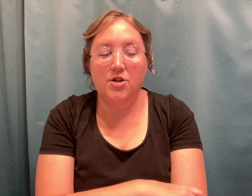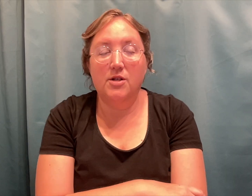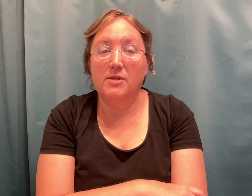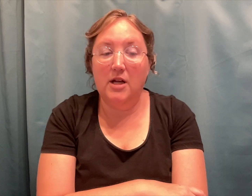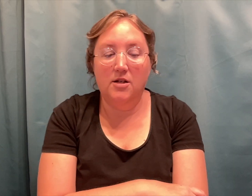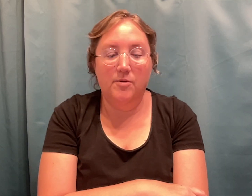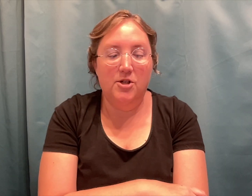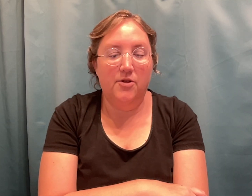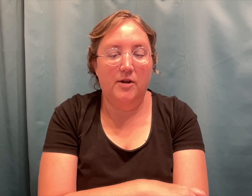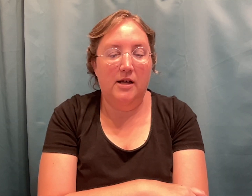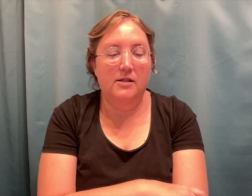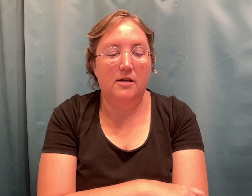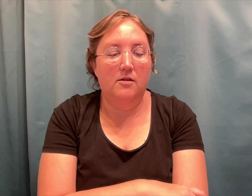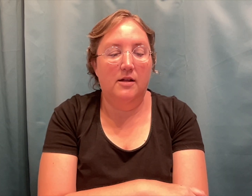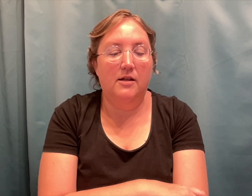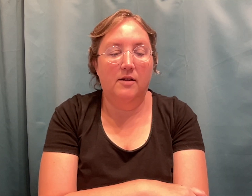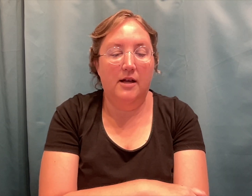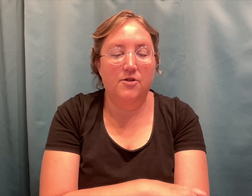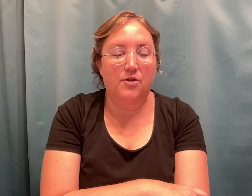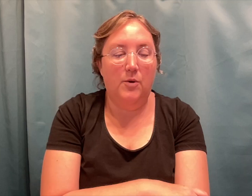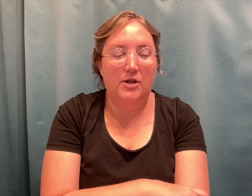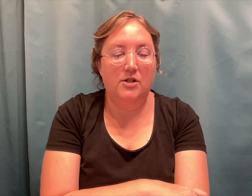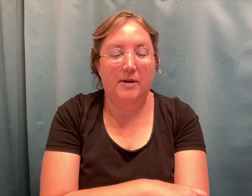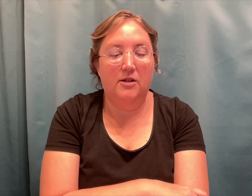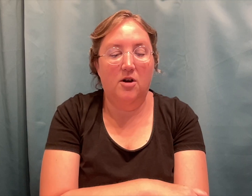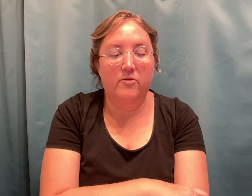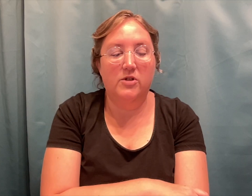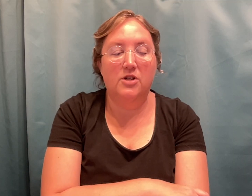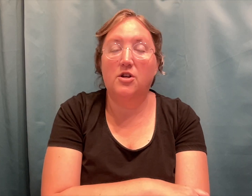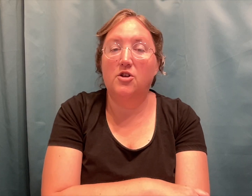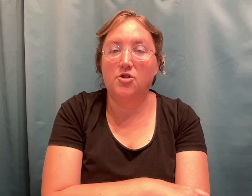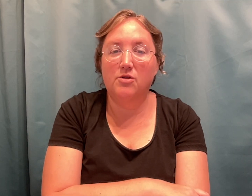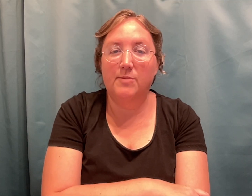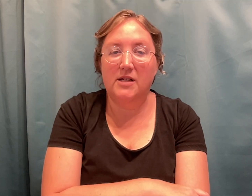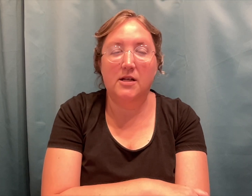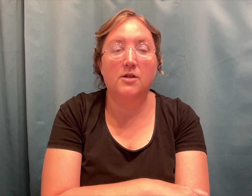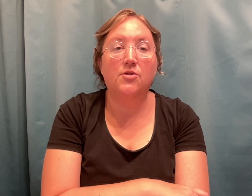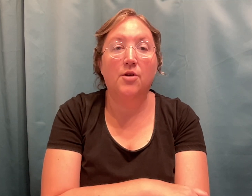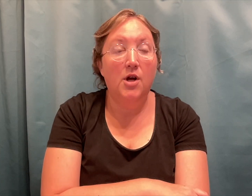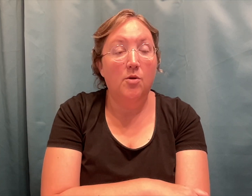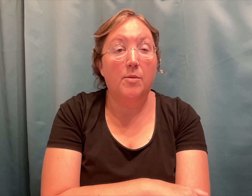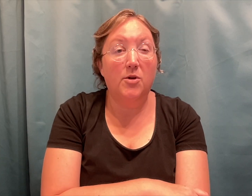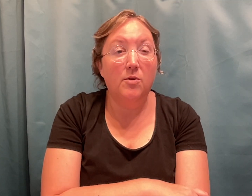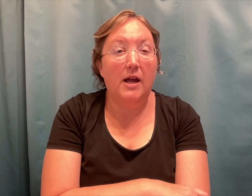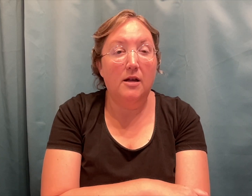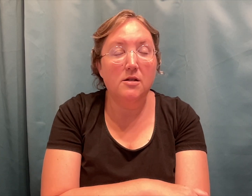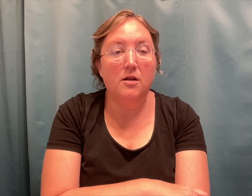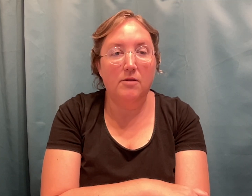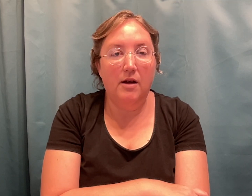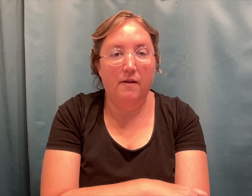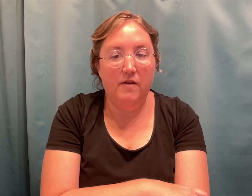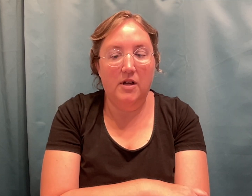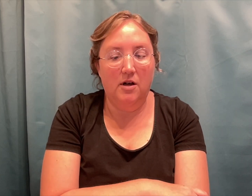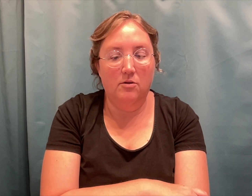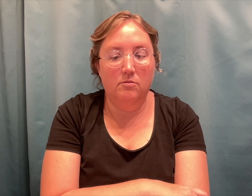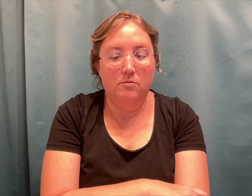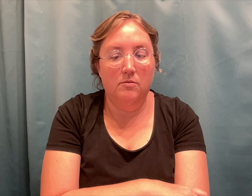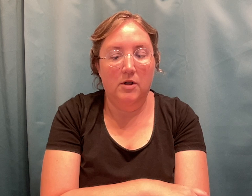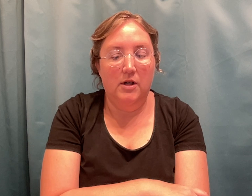them sign to each other in ASL, and then you'll answer the questions about the conversation and choose the best answer. Remember, you can slow down the video if